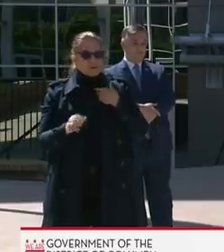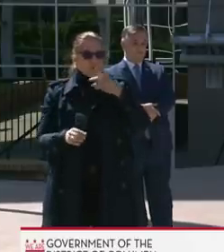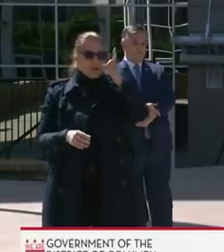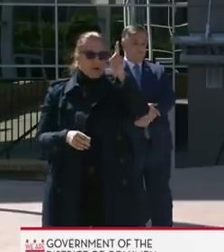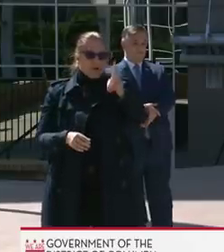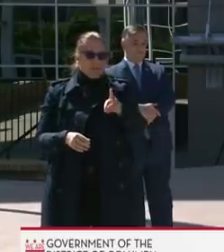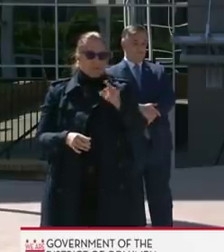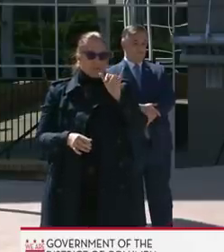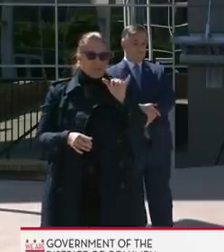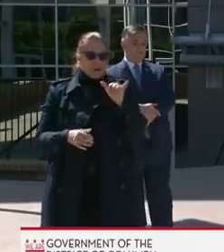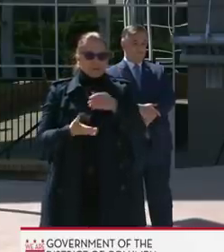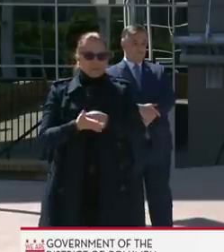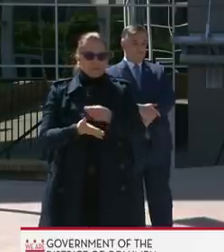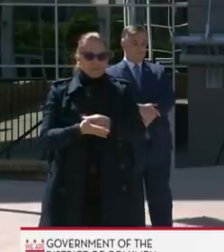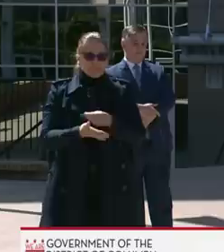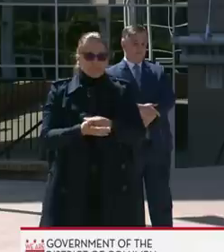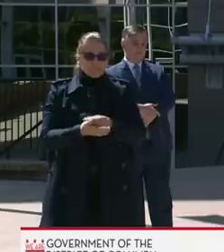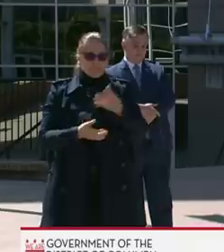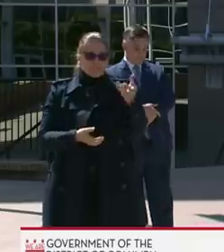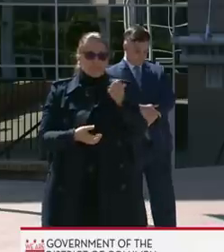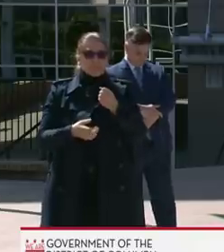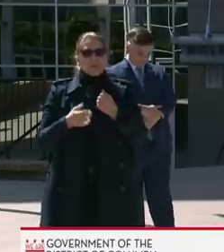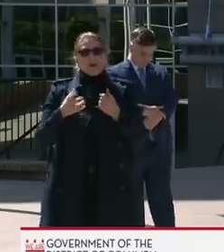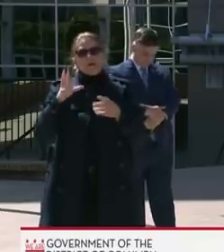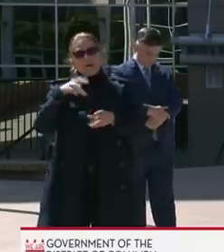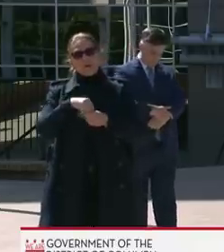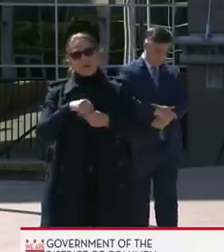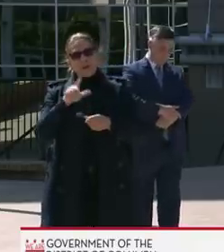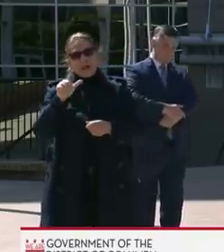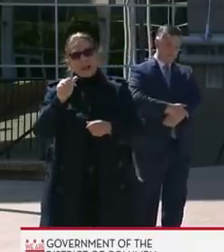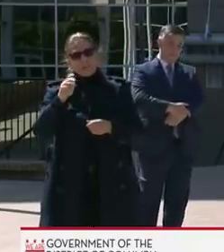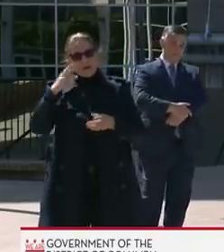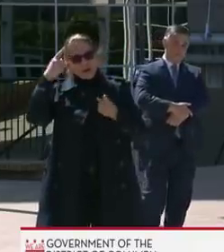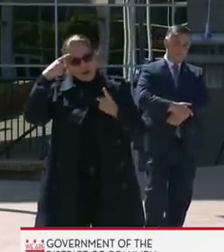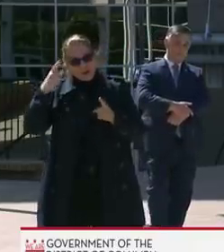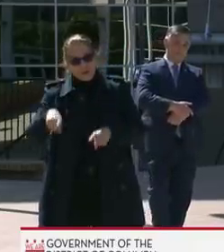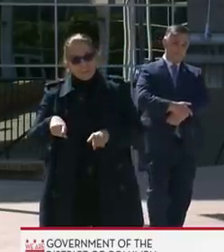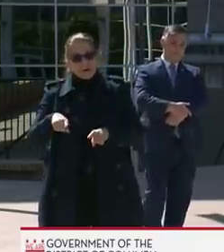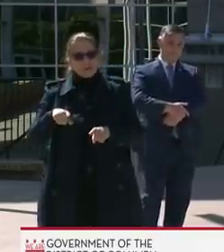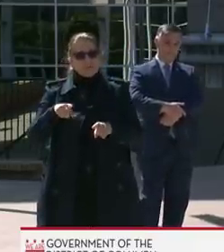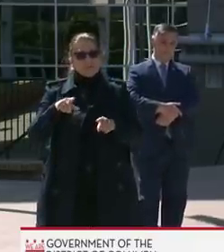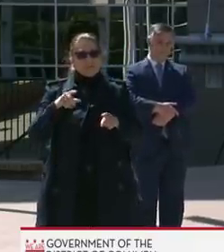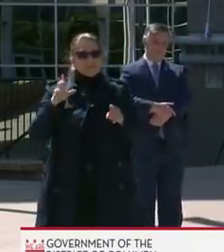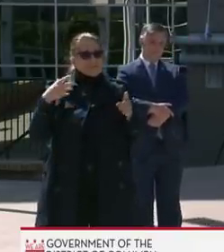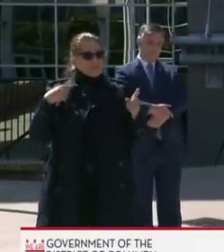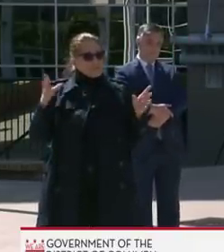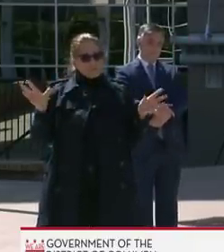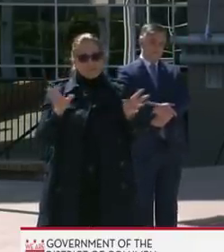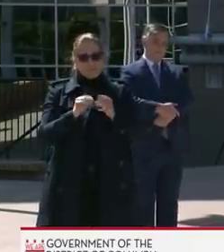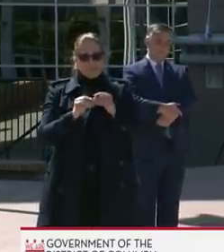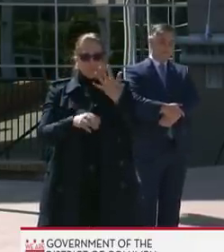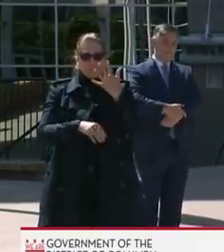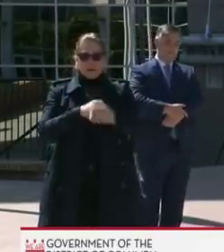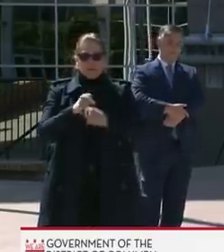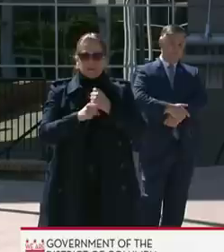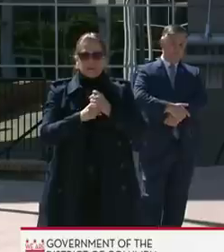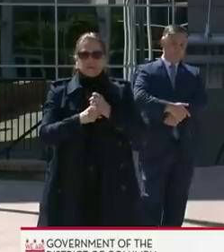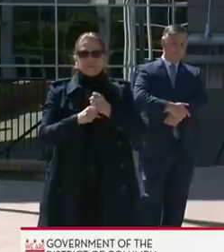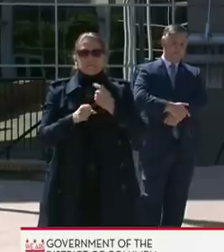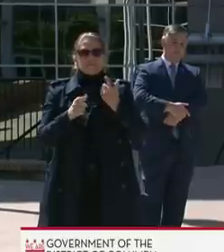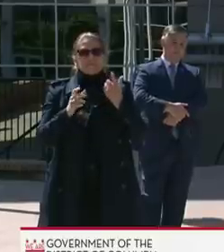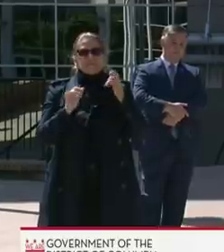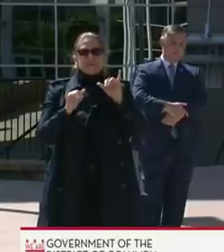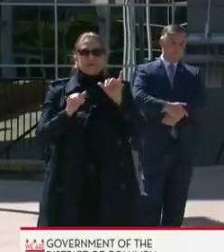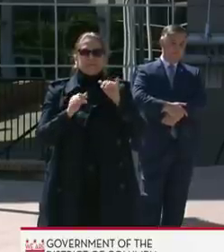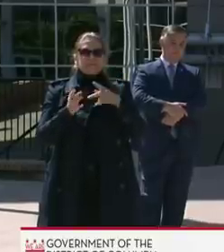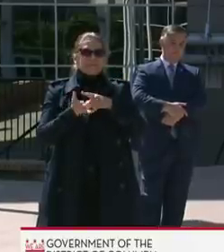for example, that we put in place over the last 5 years, representing pay increases for our staff, about $600